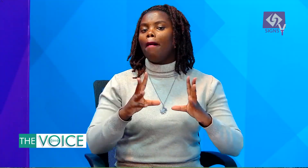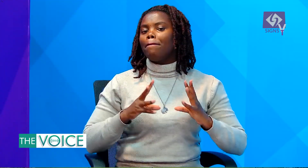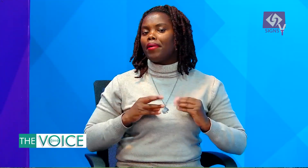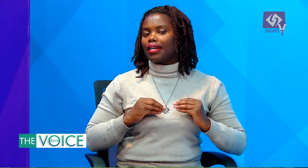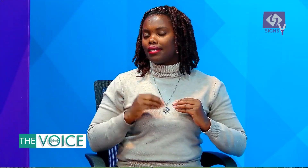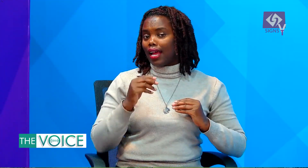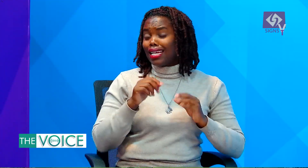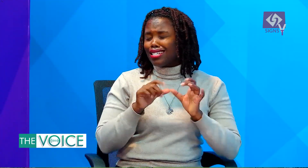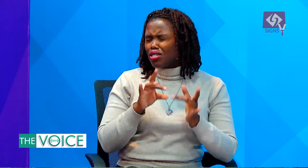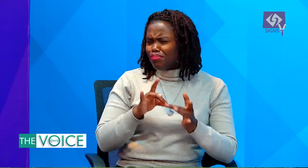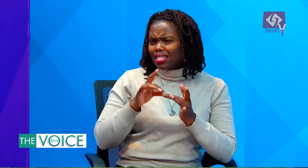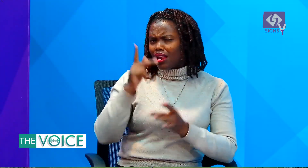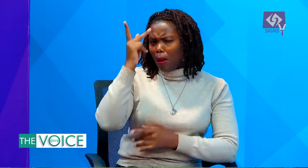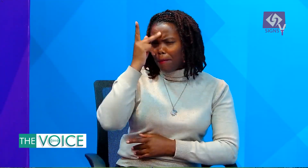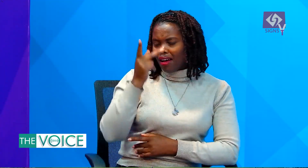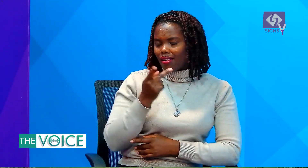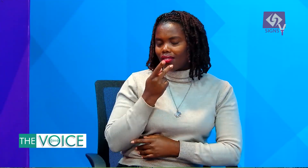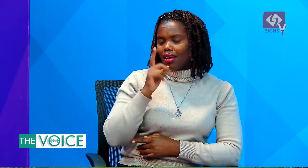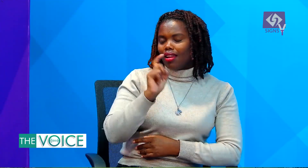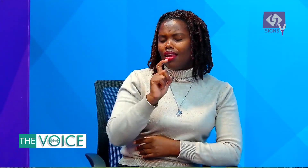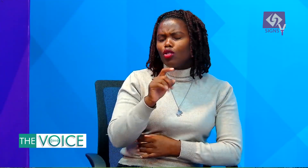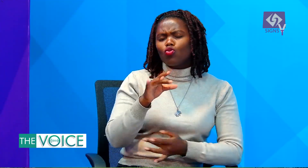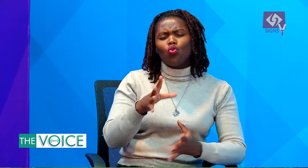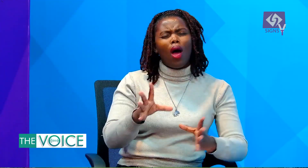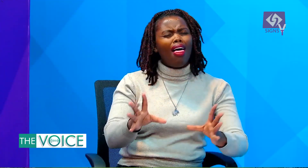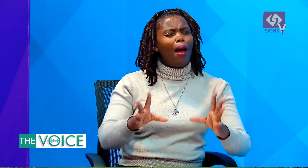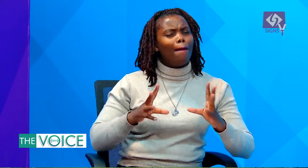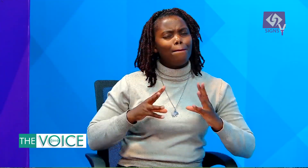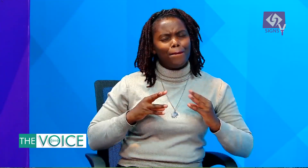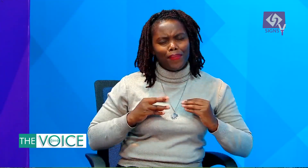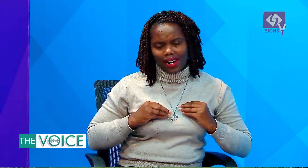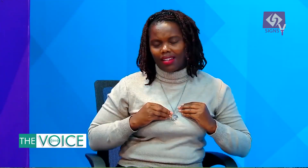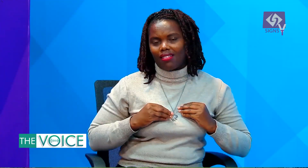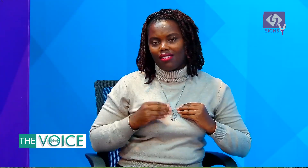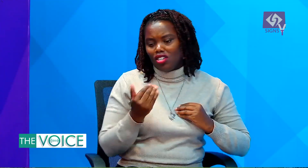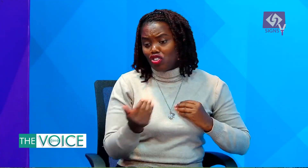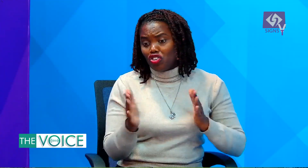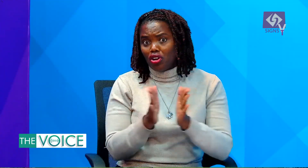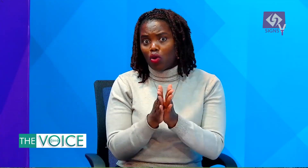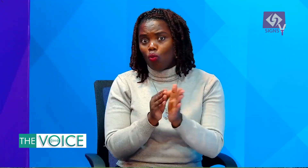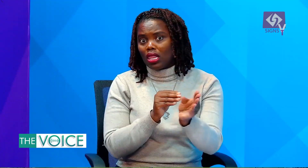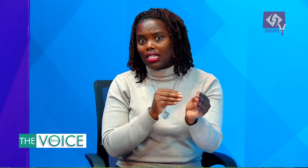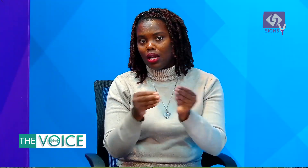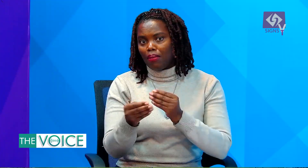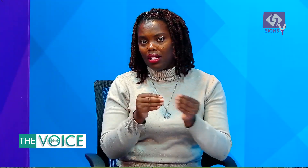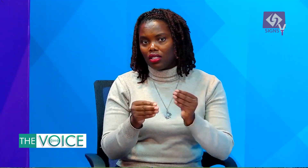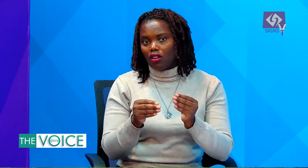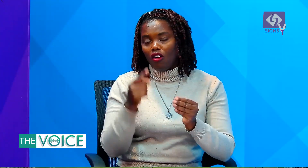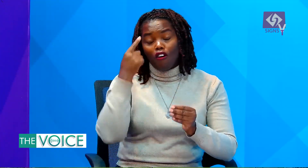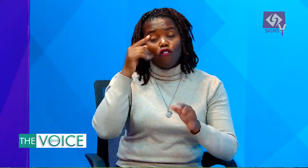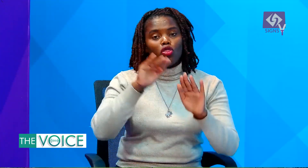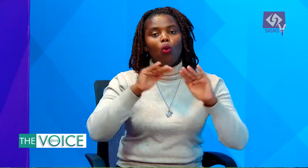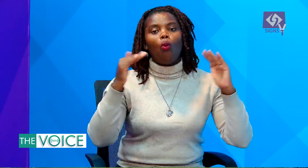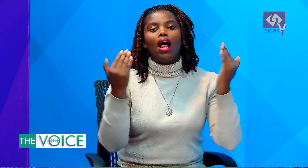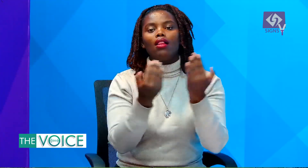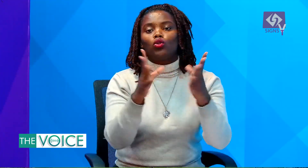And also, we need to embrace persons with disabilities, especially to you parents with children with